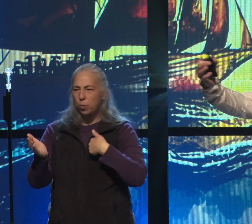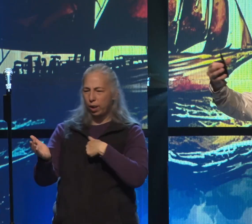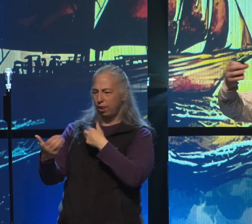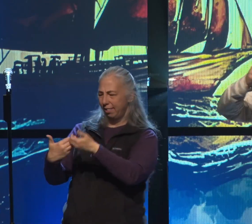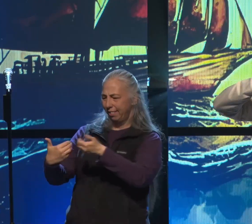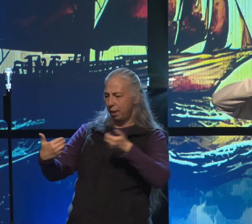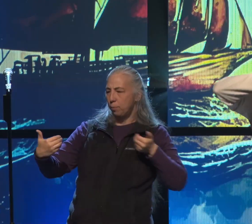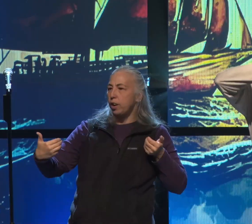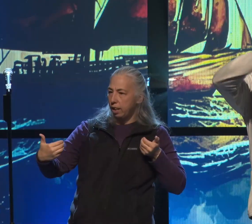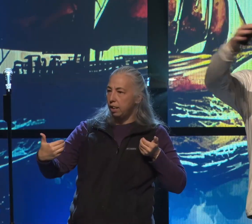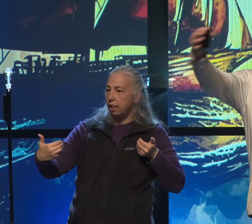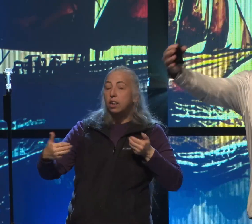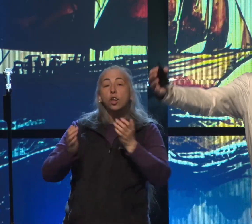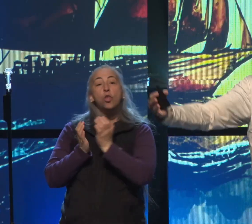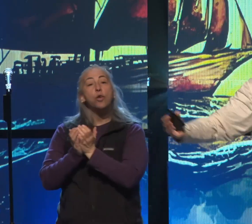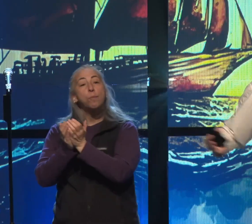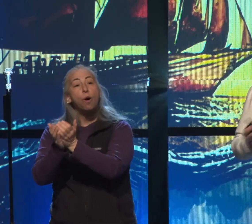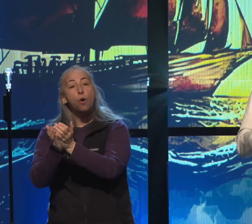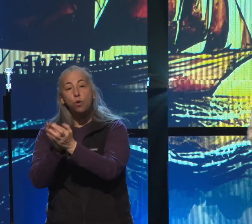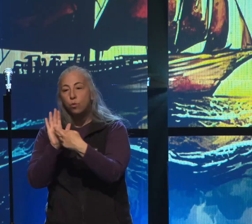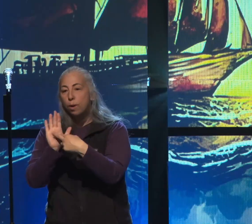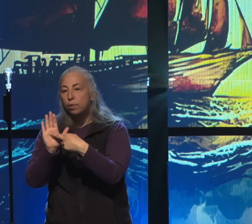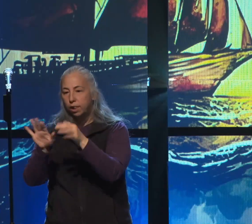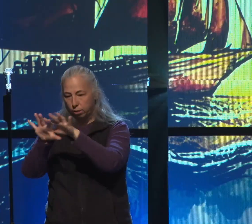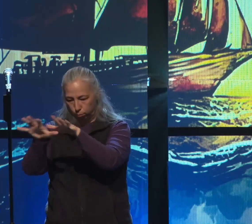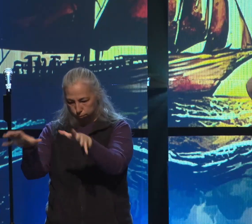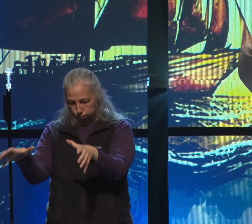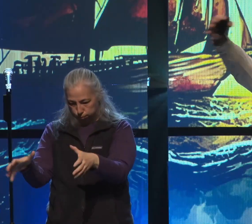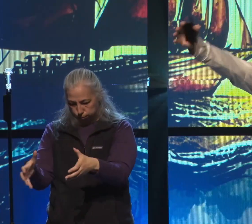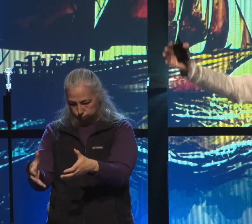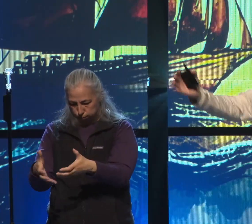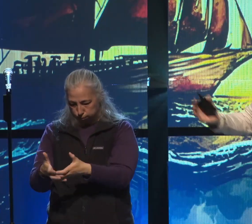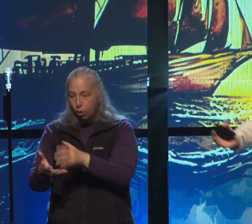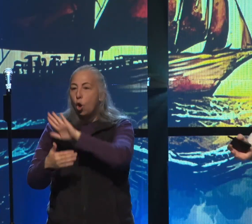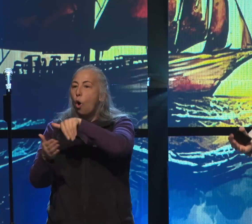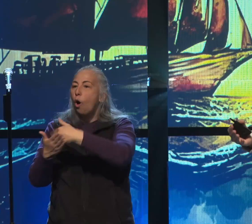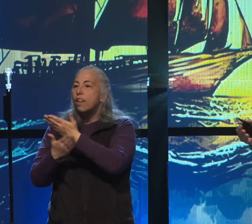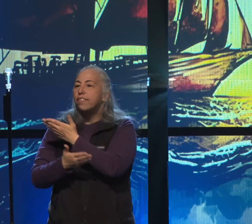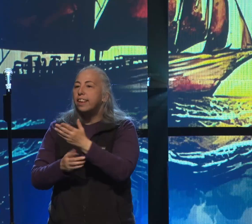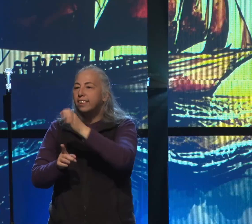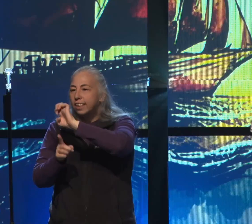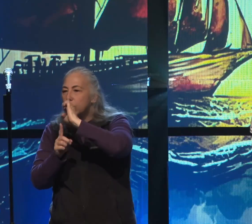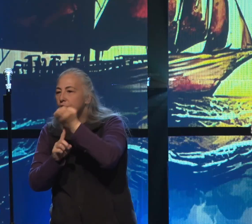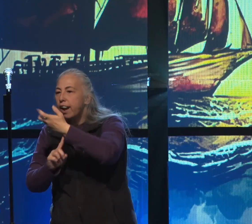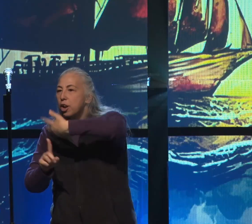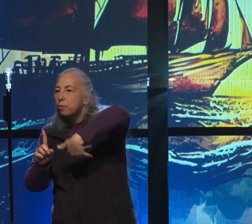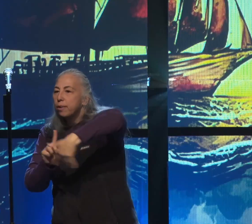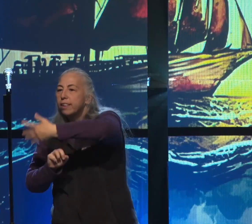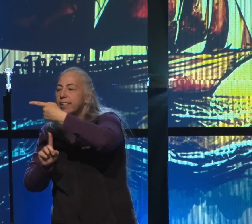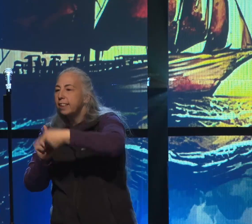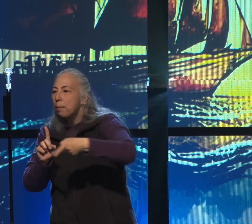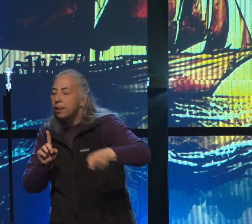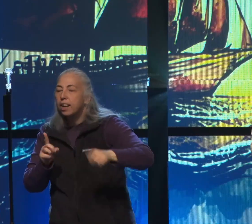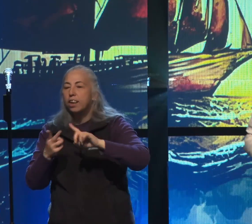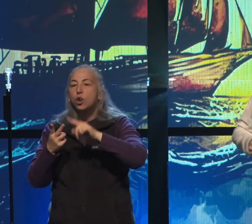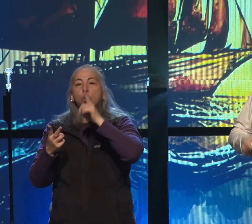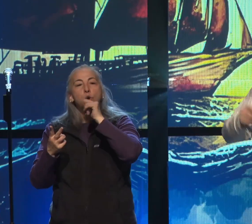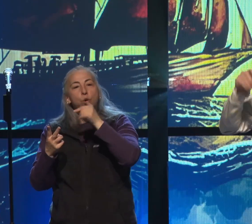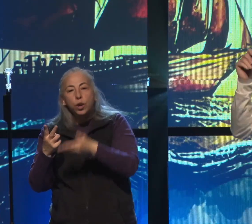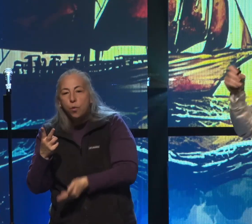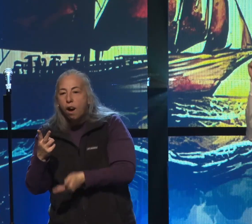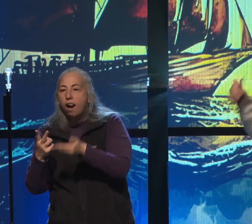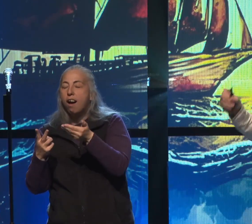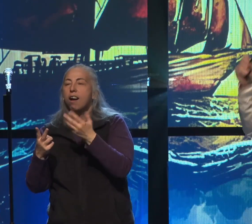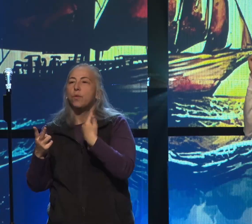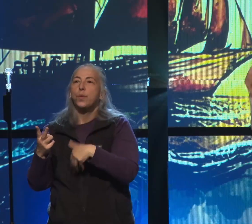boat represents all of this part of you, right? All these things around you that are taking place, who you are as a self,